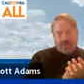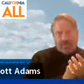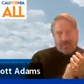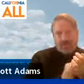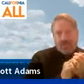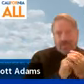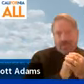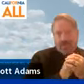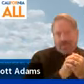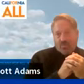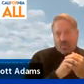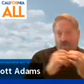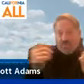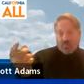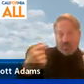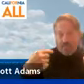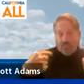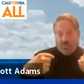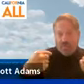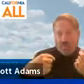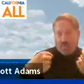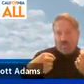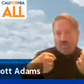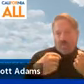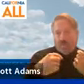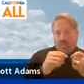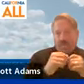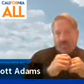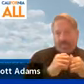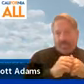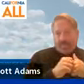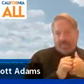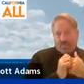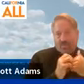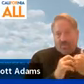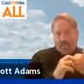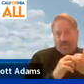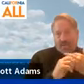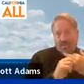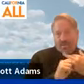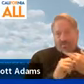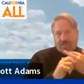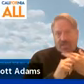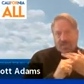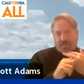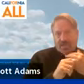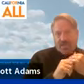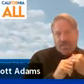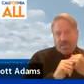something, Arlene, that we're underscoring, that we've heard. It's a recommended strategy. And